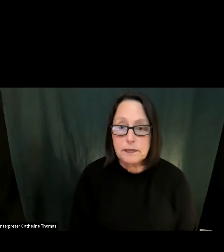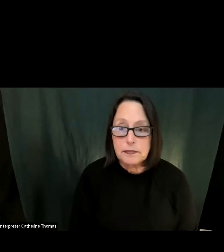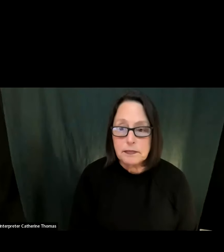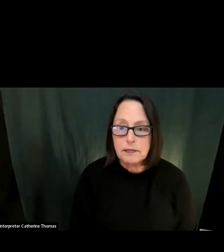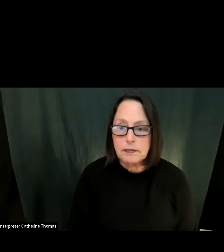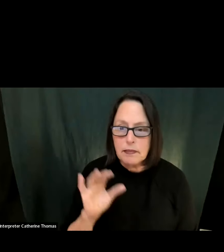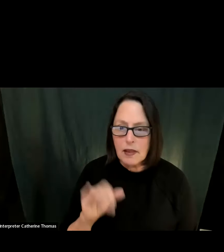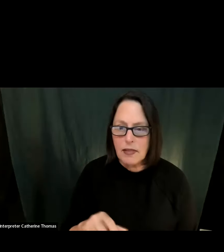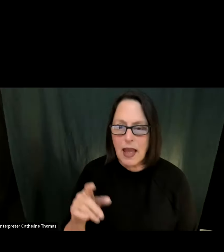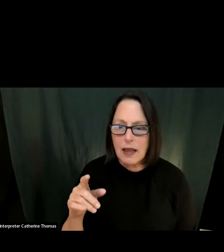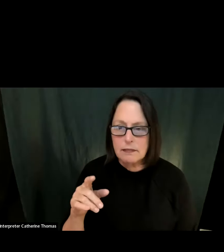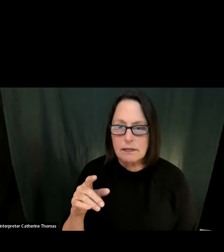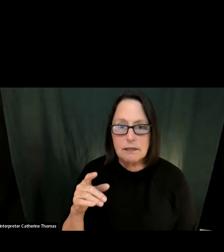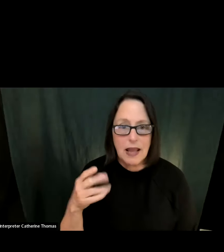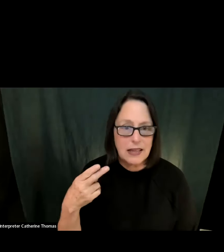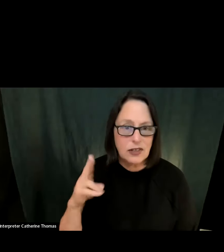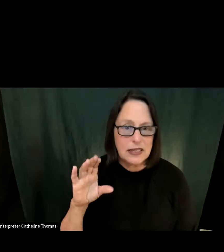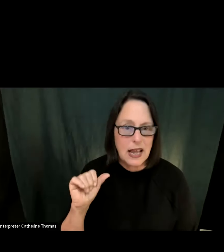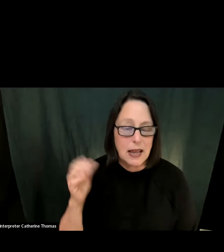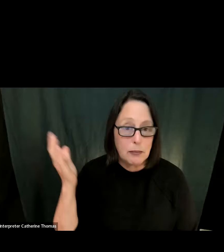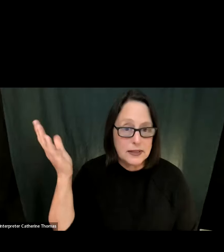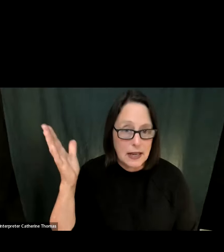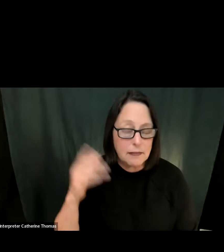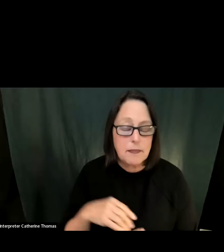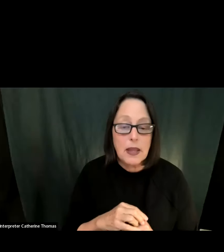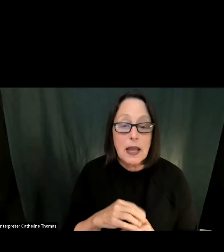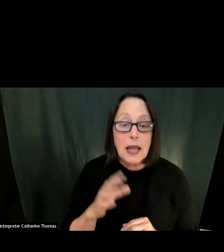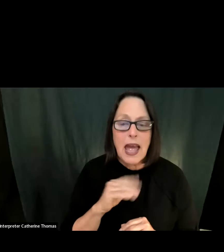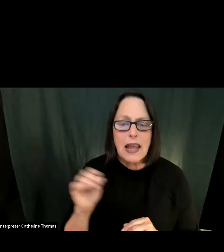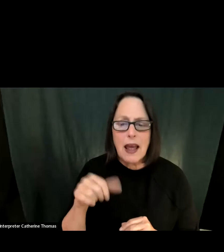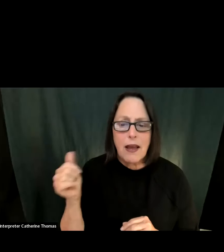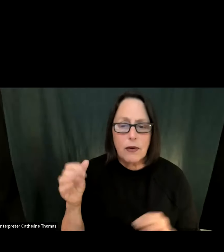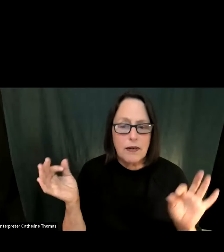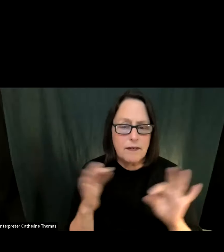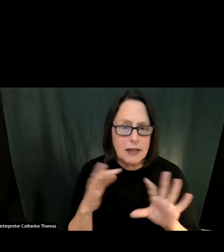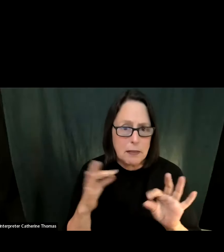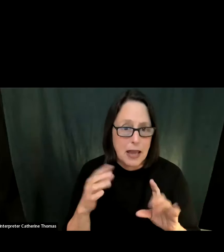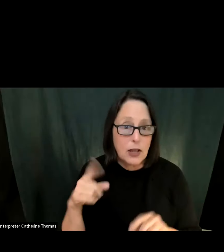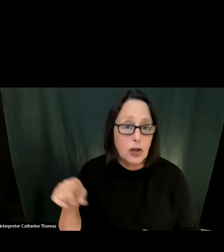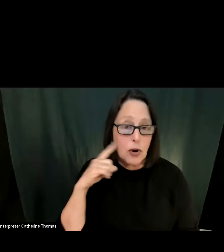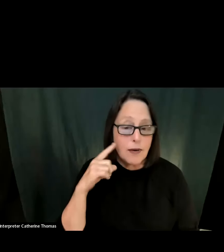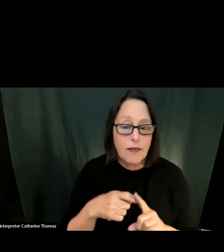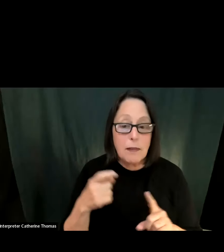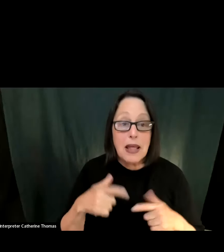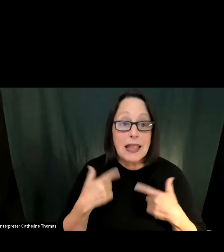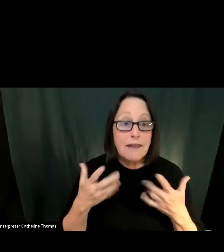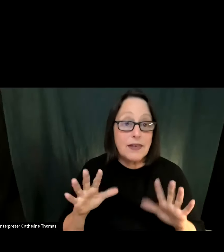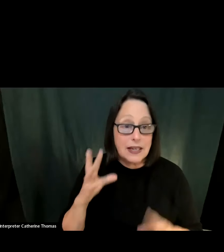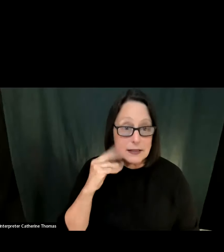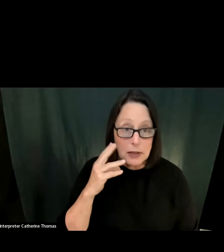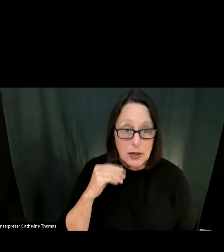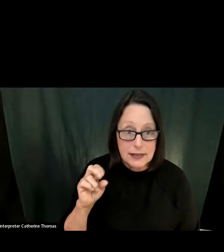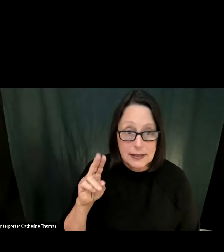Sherry presented from HCA and some of the other feedback that you heard from the Lived Experience Subcommittee and from Kashi's